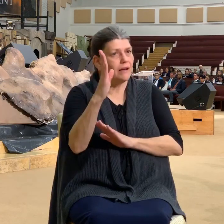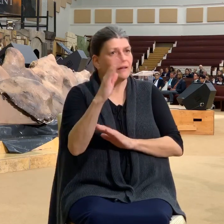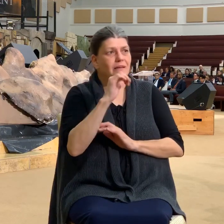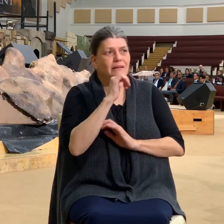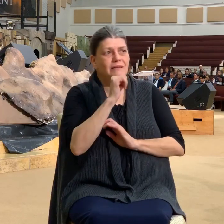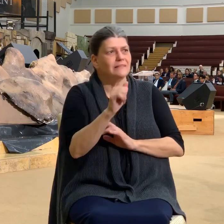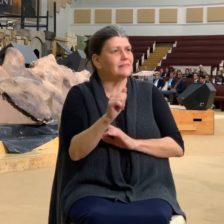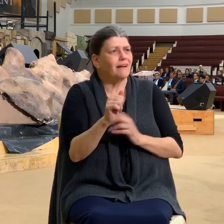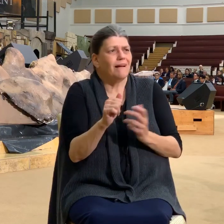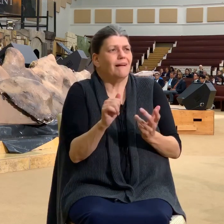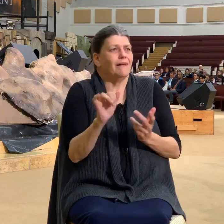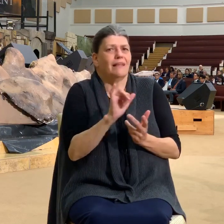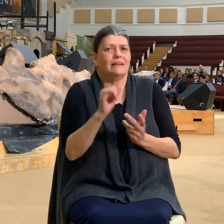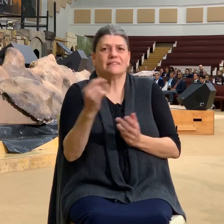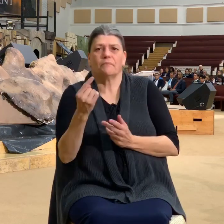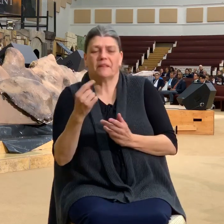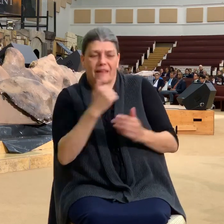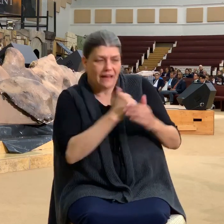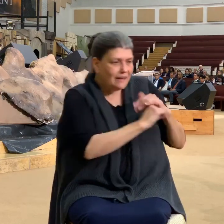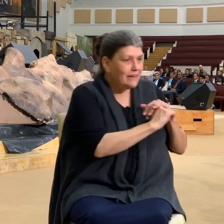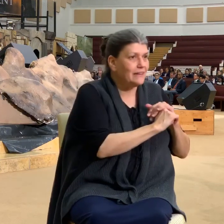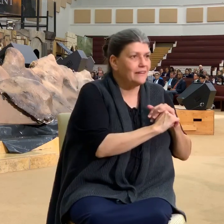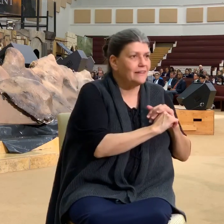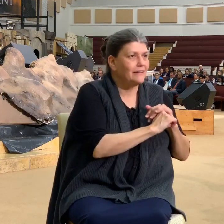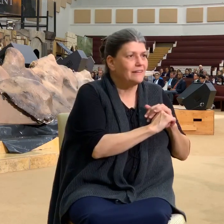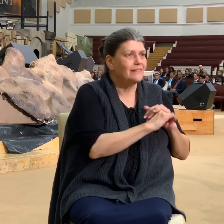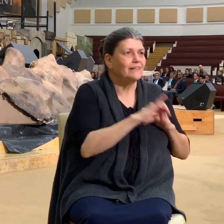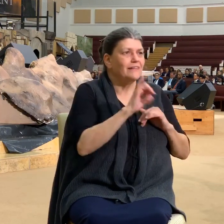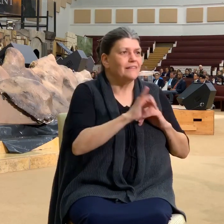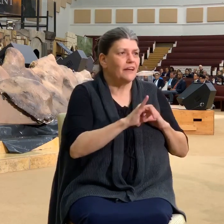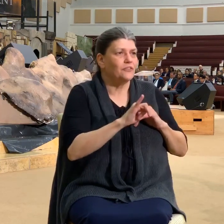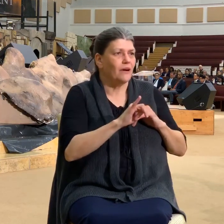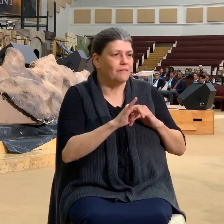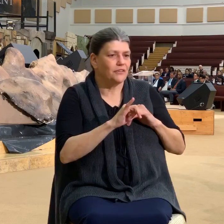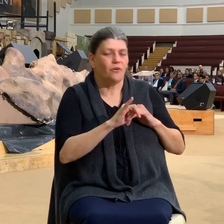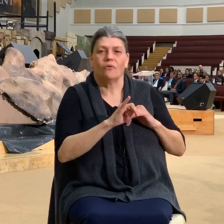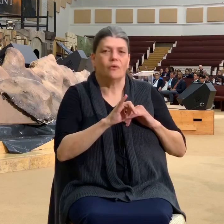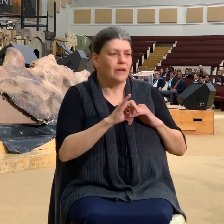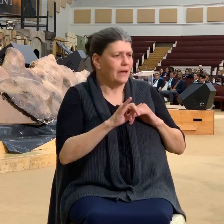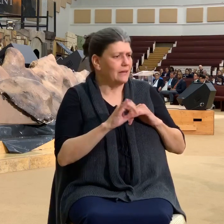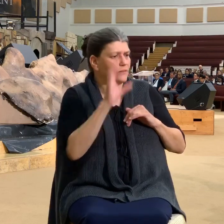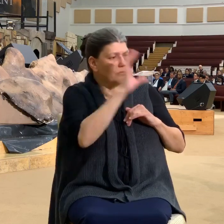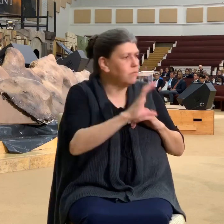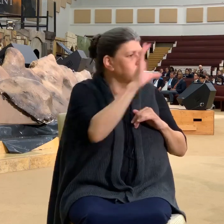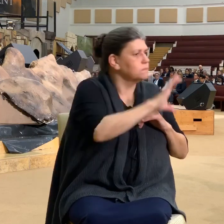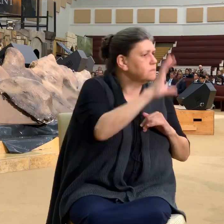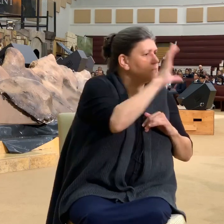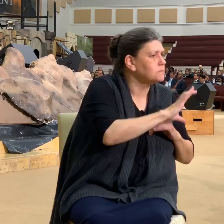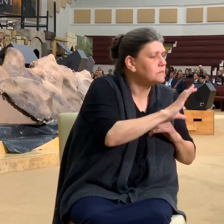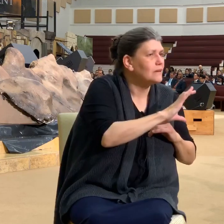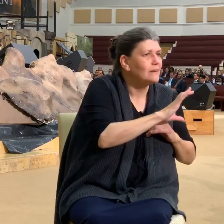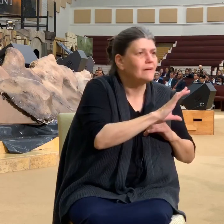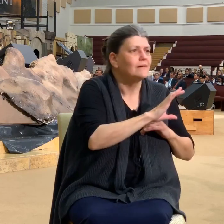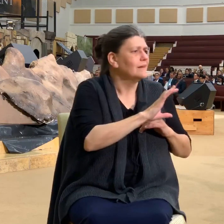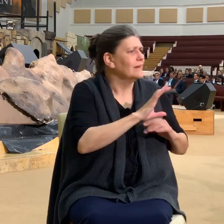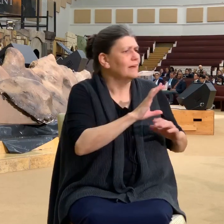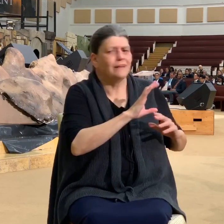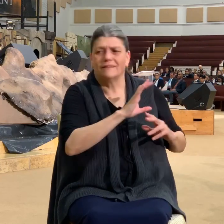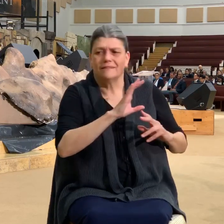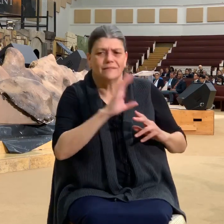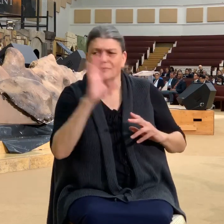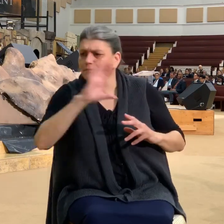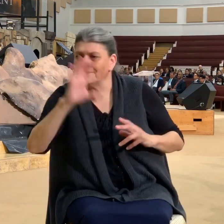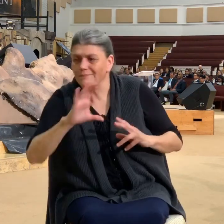hidden somewhere that you've got to have a Geiger counter to go around the country looking for it. The will of